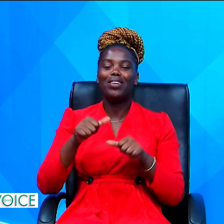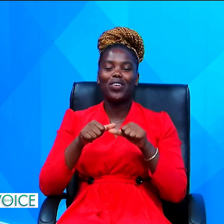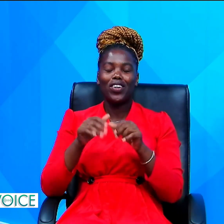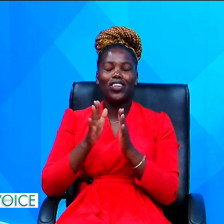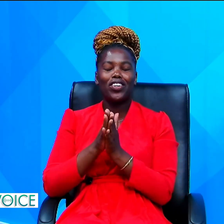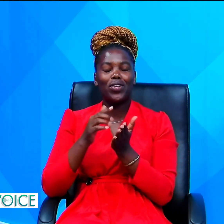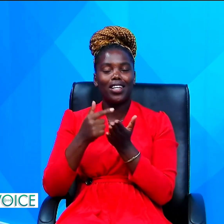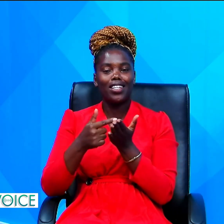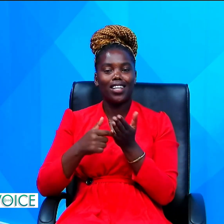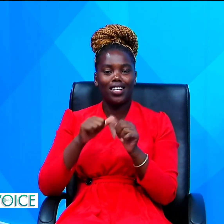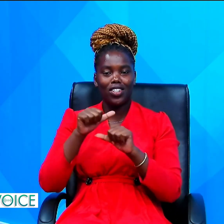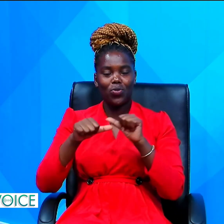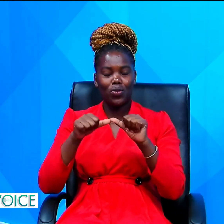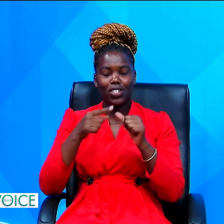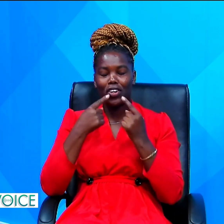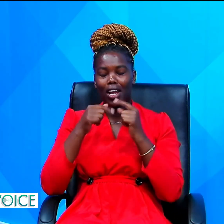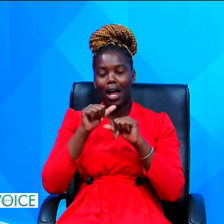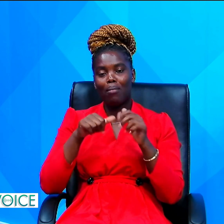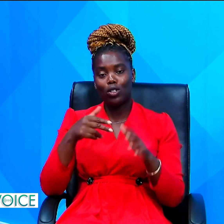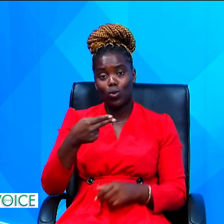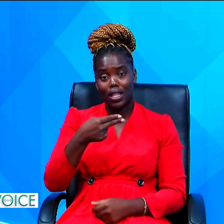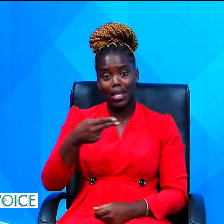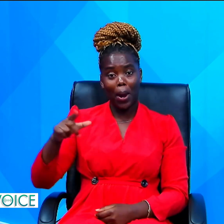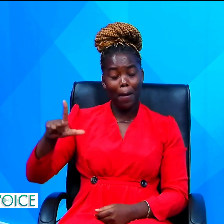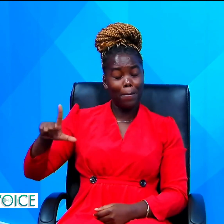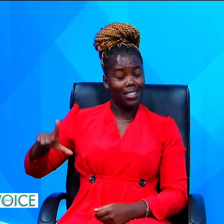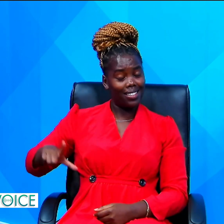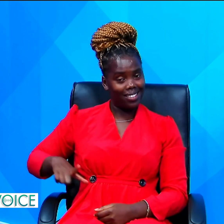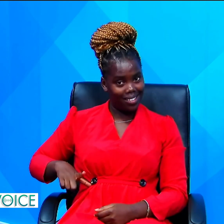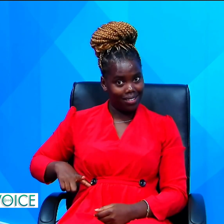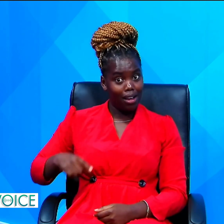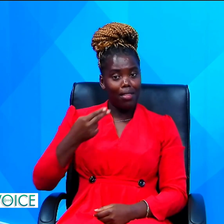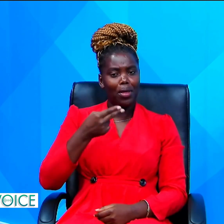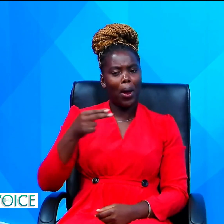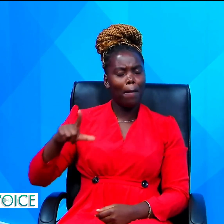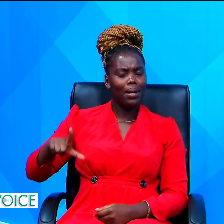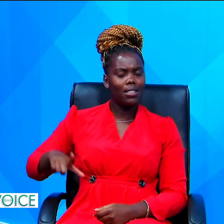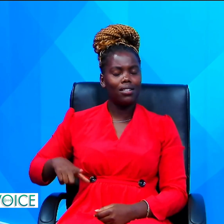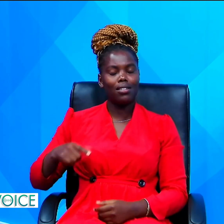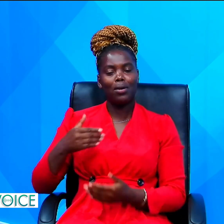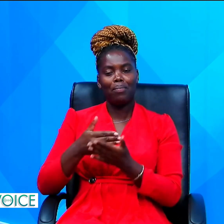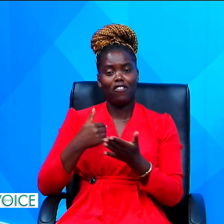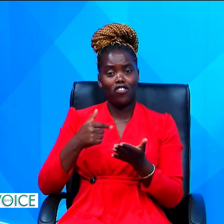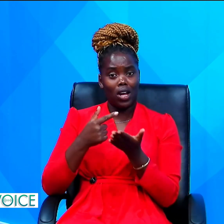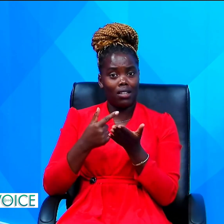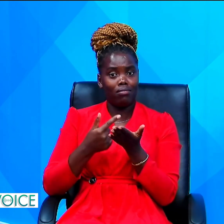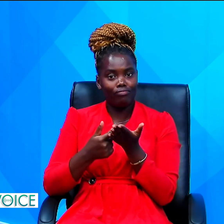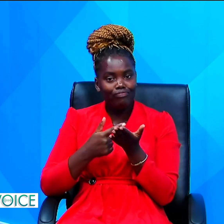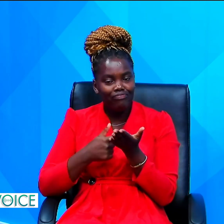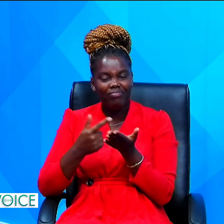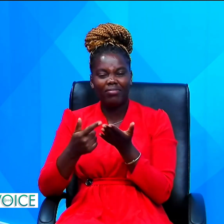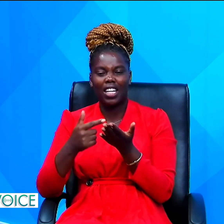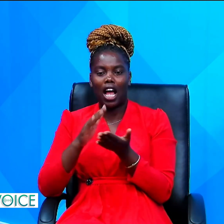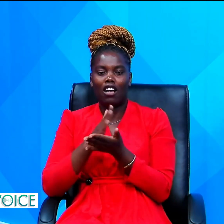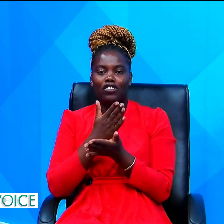Welcome back to the show. Here we are talking and discussing about hepatitis. Before, we discussed and I've